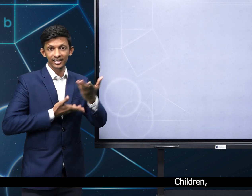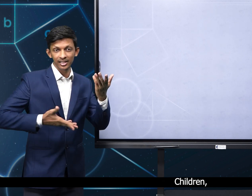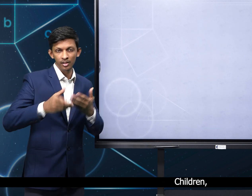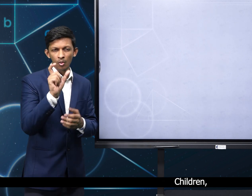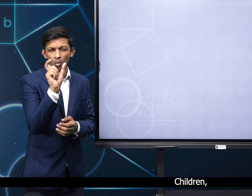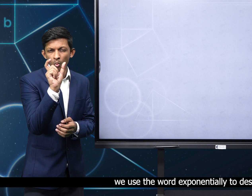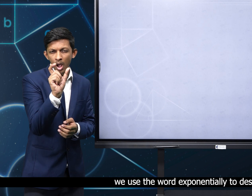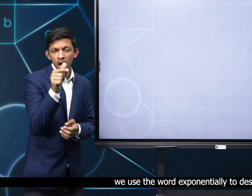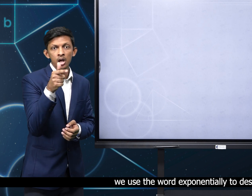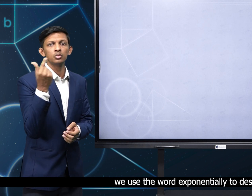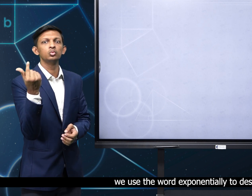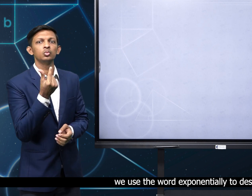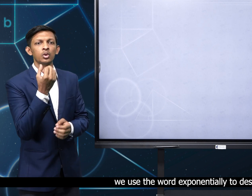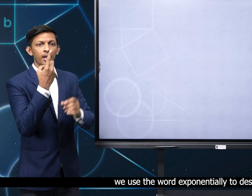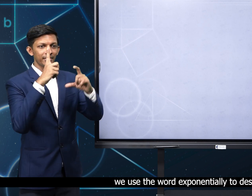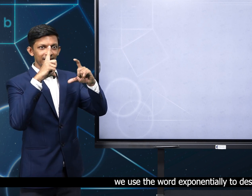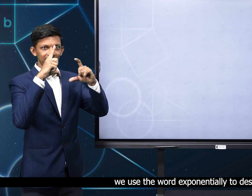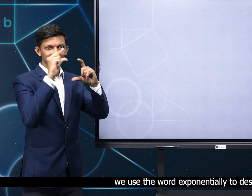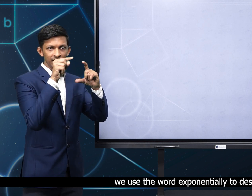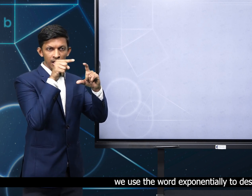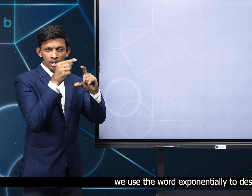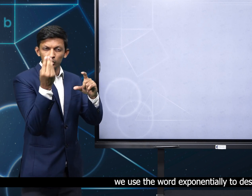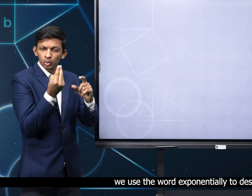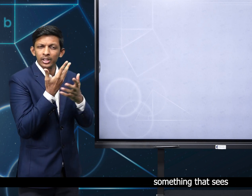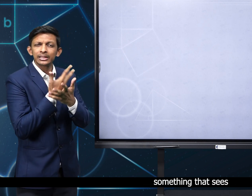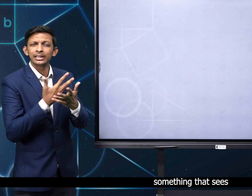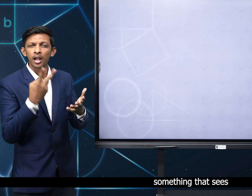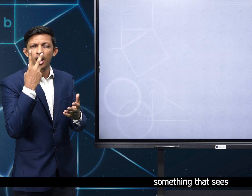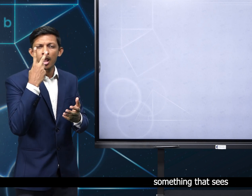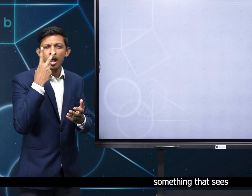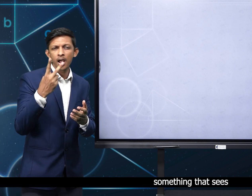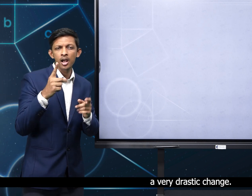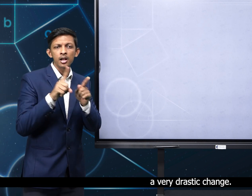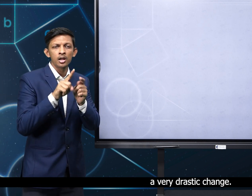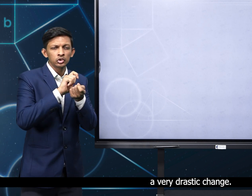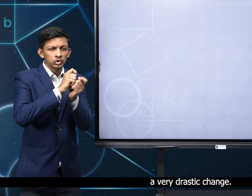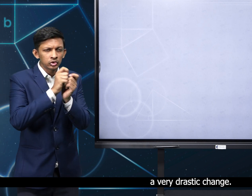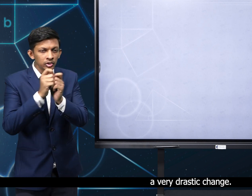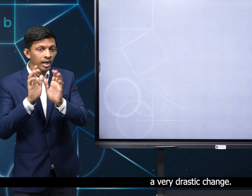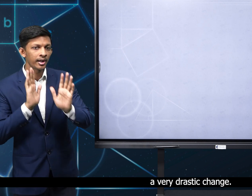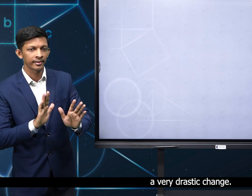Children, we use the word exponentially to describe something that sees a very drastic change.